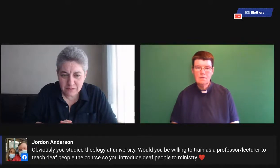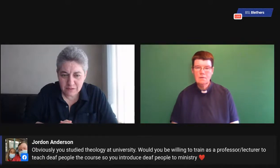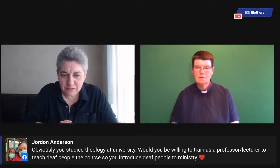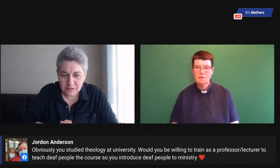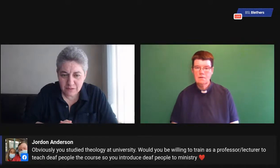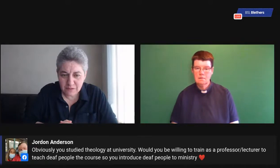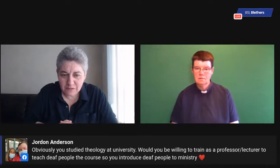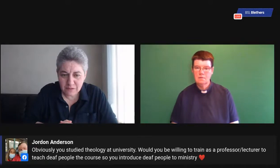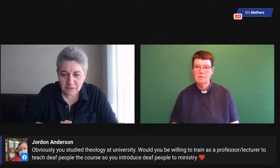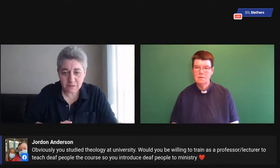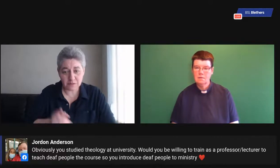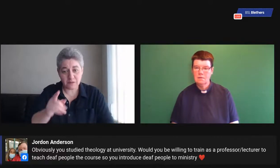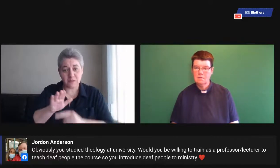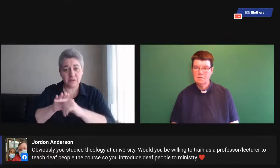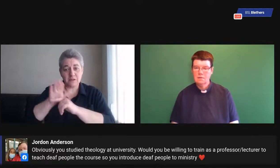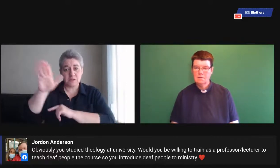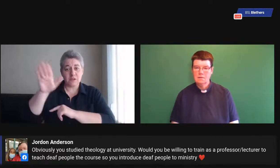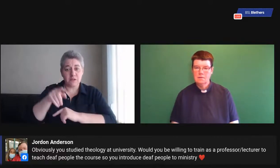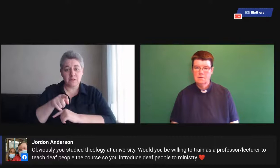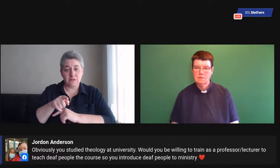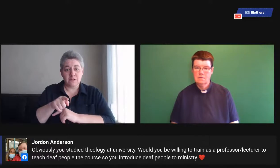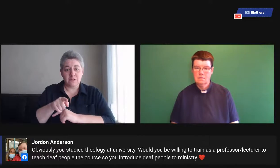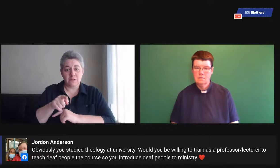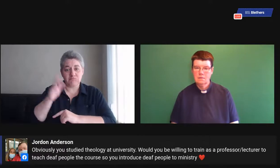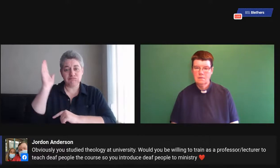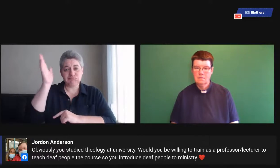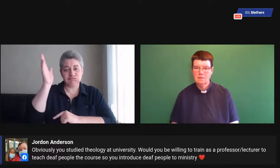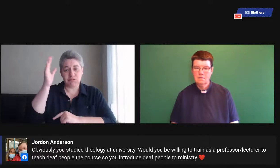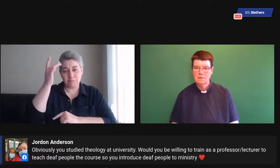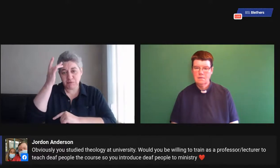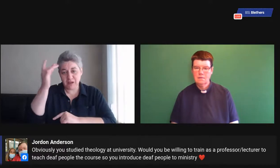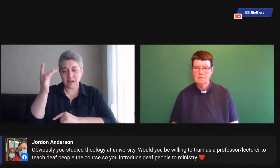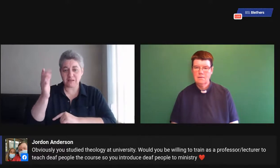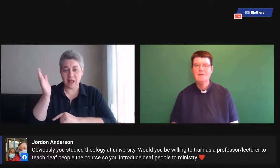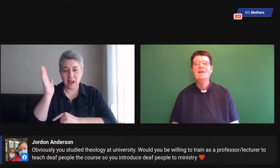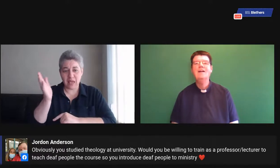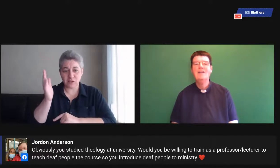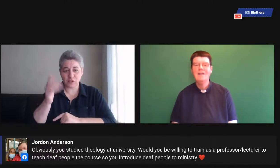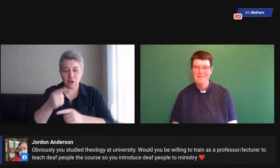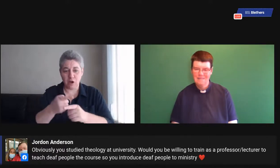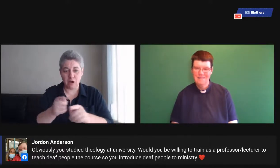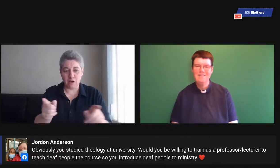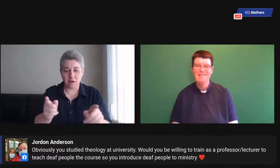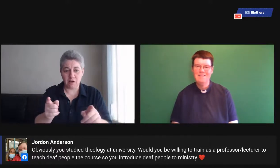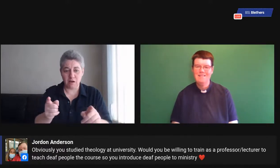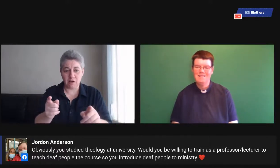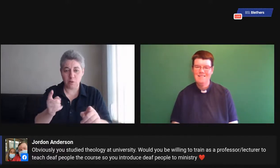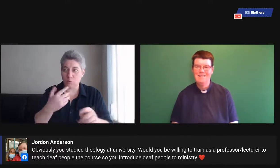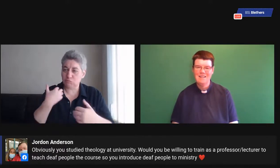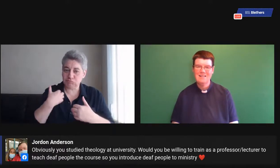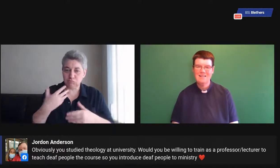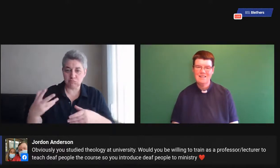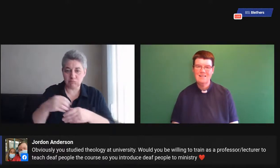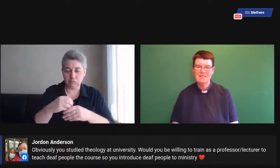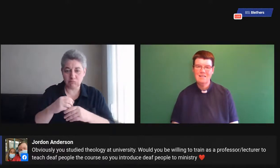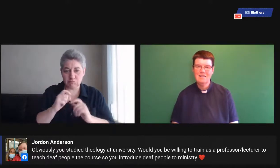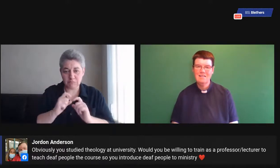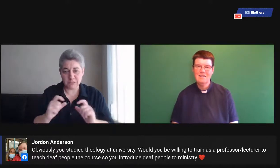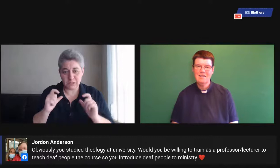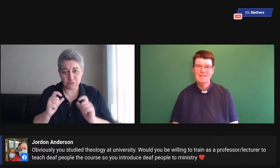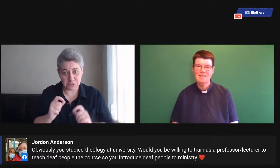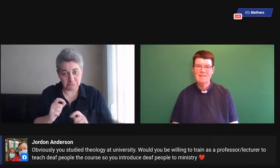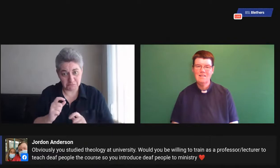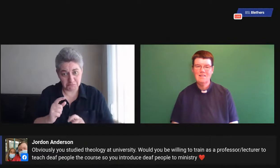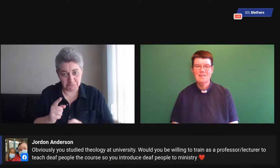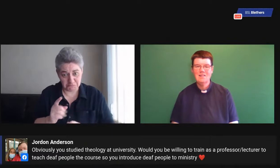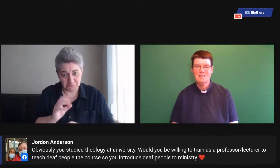So, obviously, you studied theology at university, but would you be willing in the future maybe to train as a professor or lecturer so